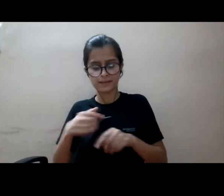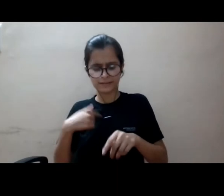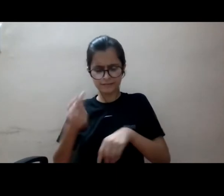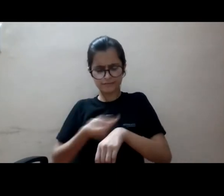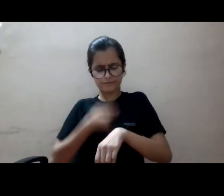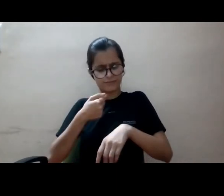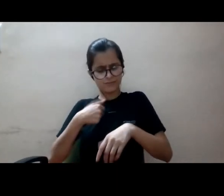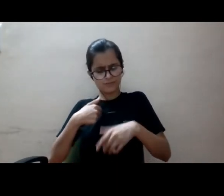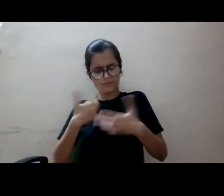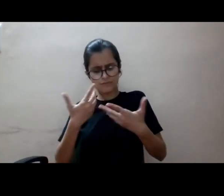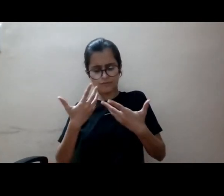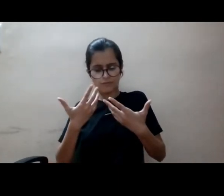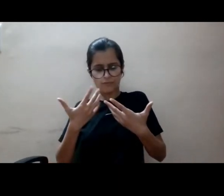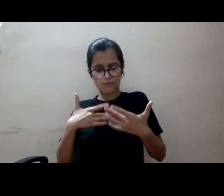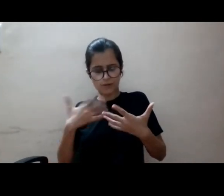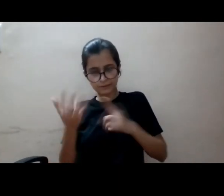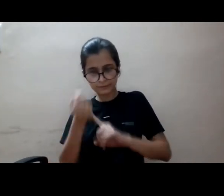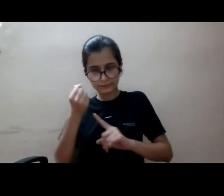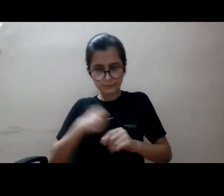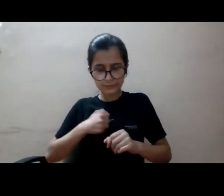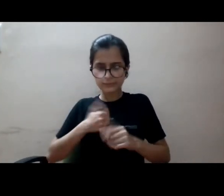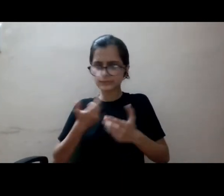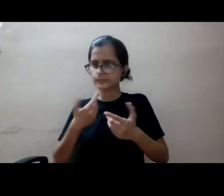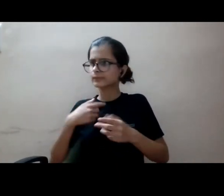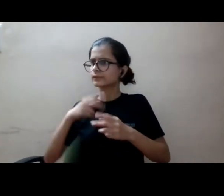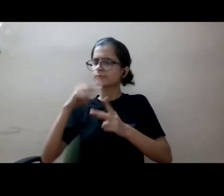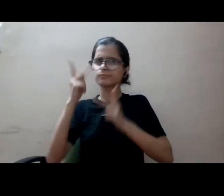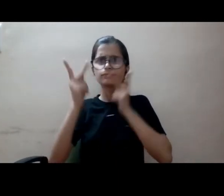myself getting lost in strange places. And